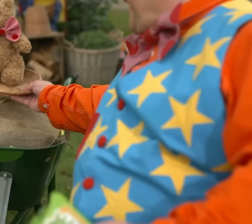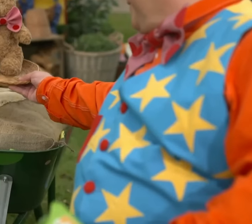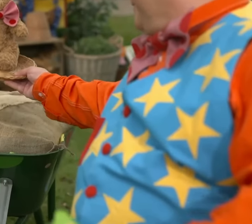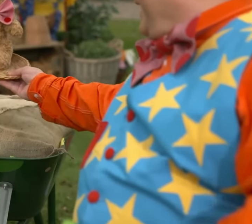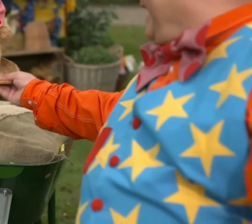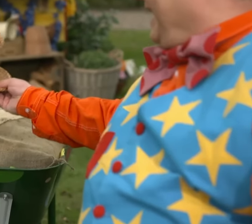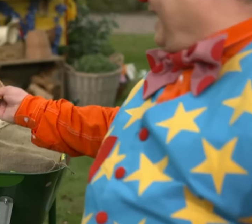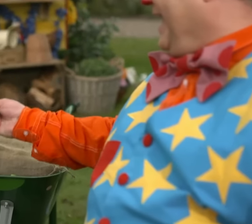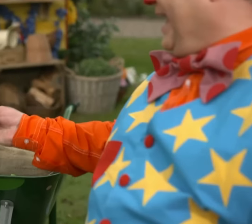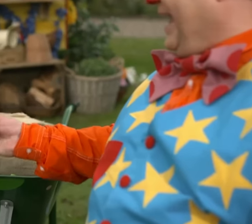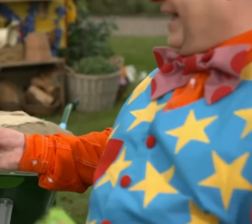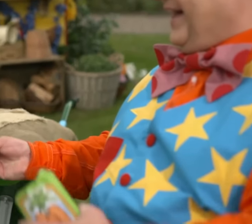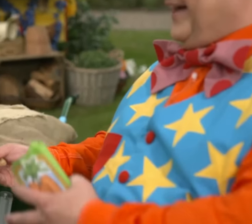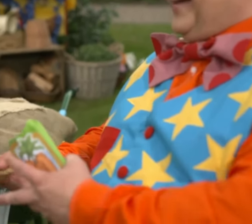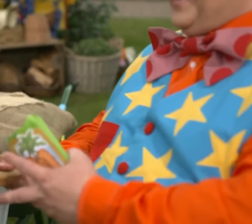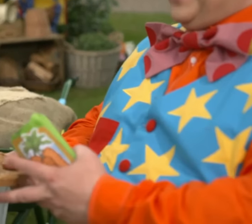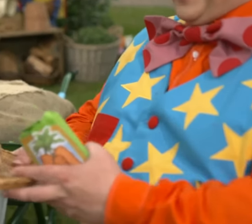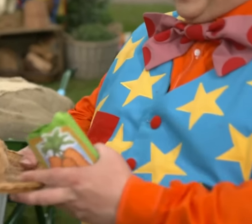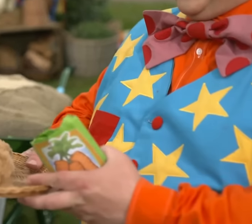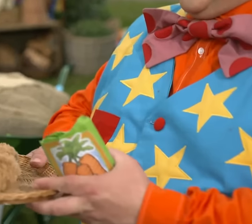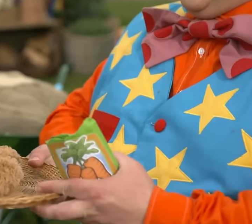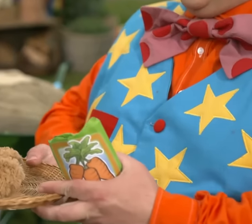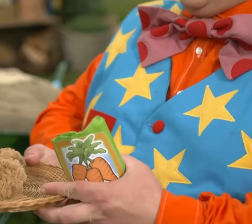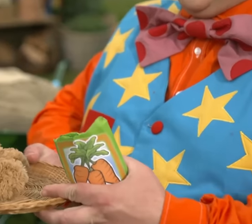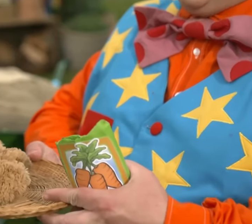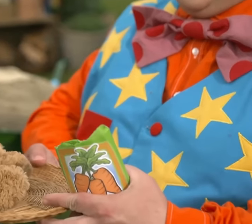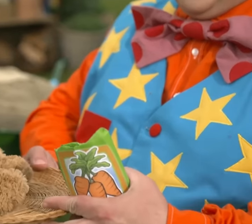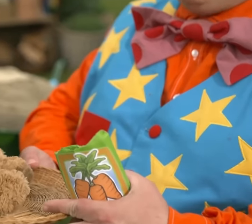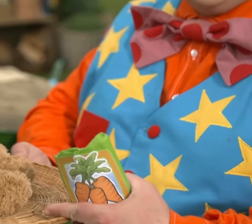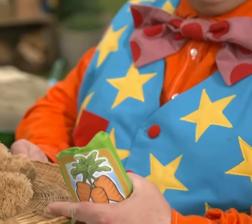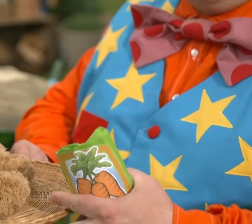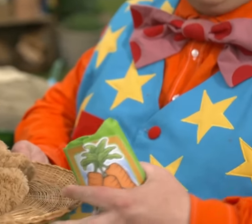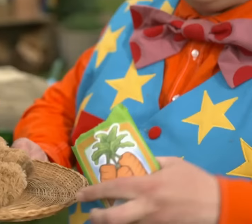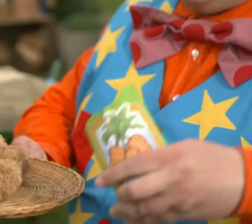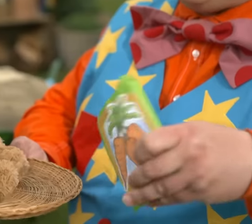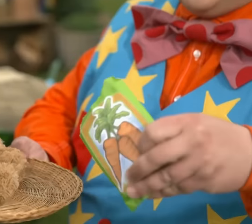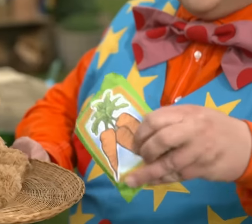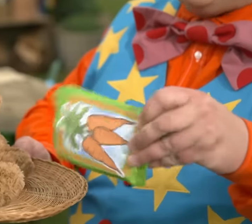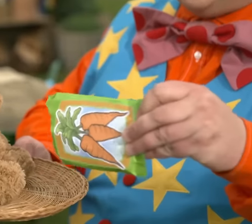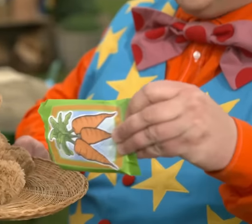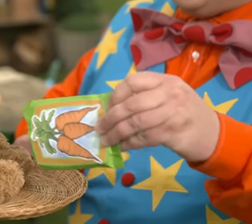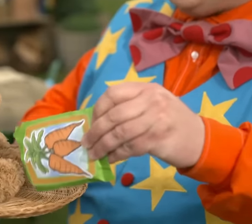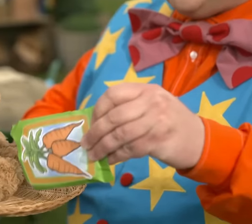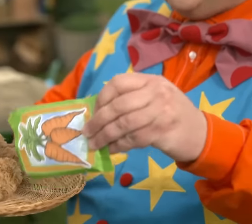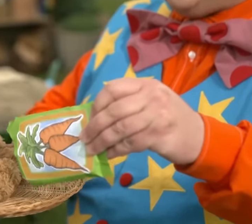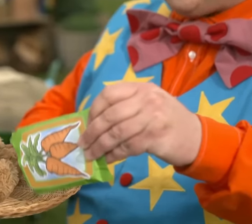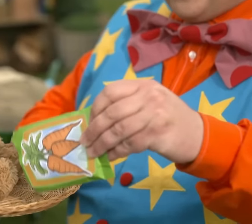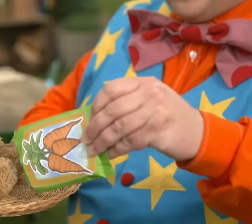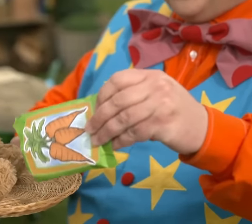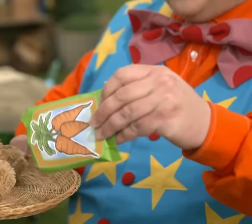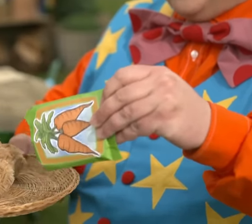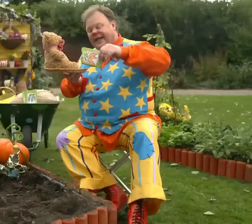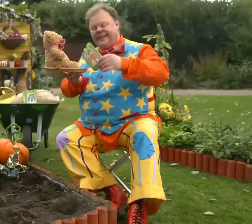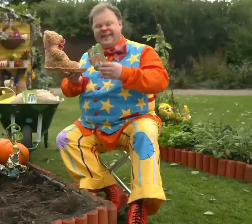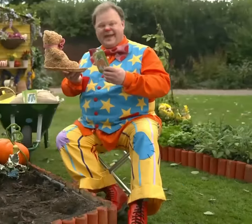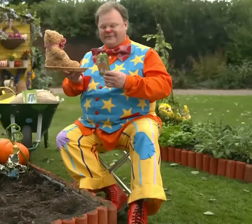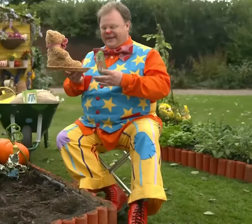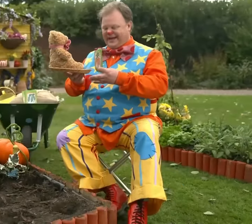help me? Oh, thank you. Right. We'll pop some seeds on your seed tray. There we